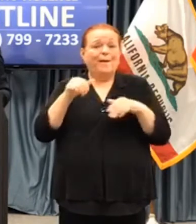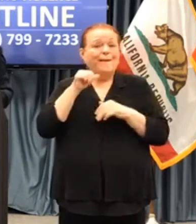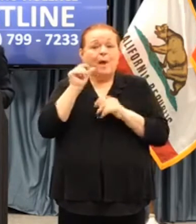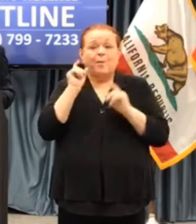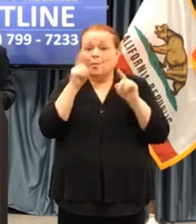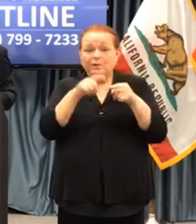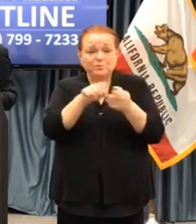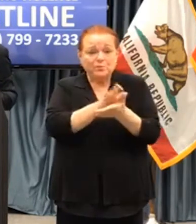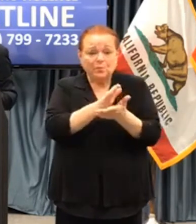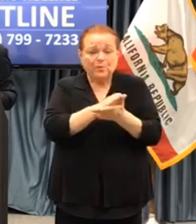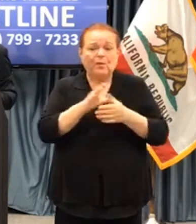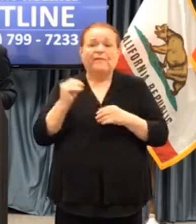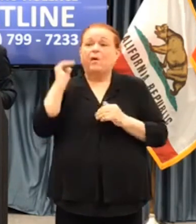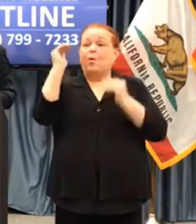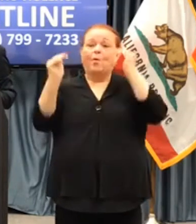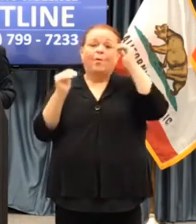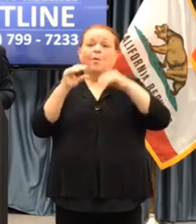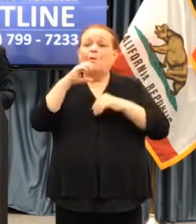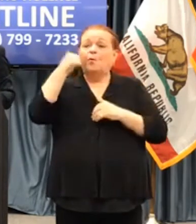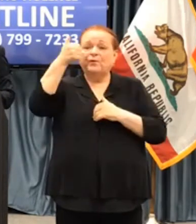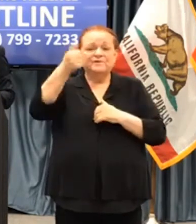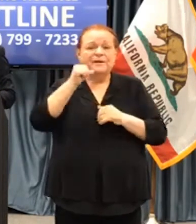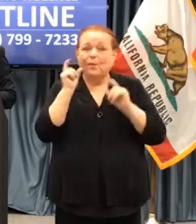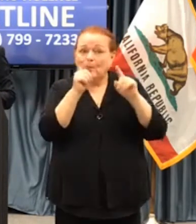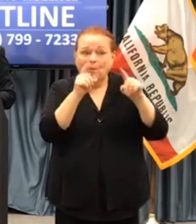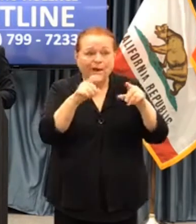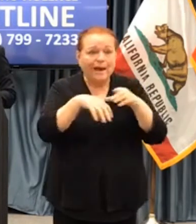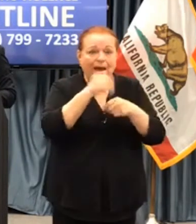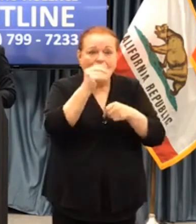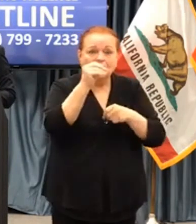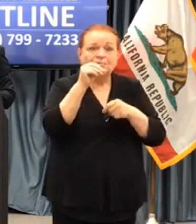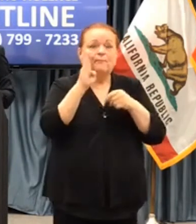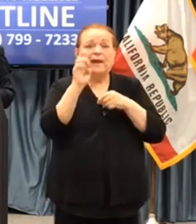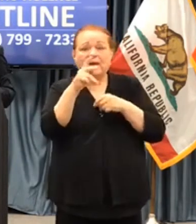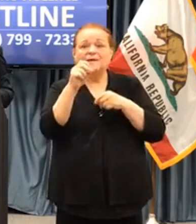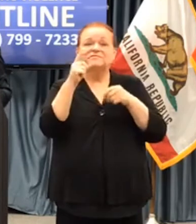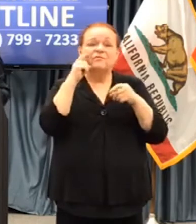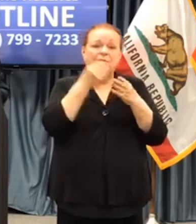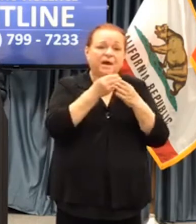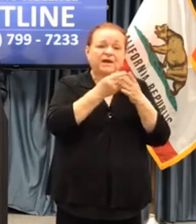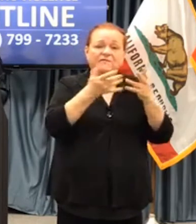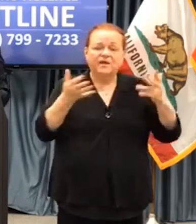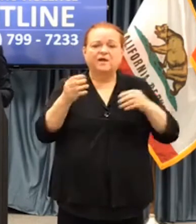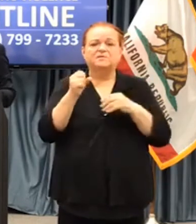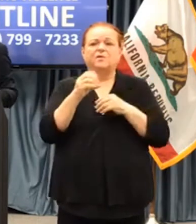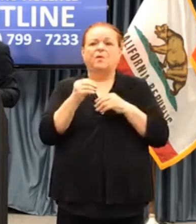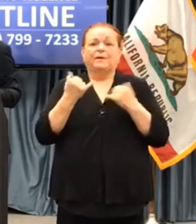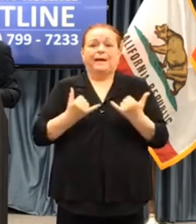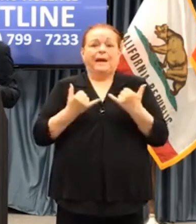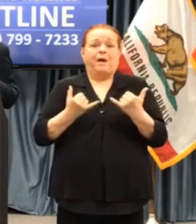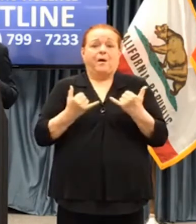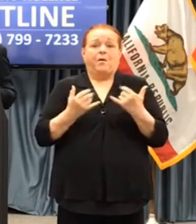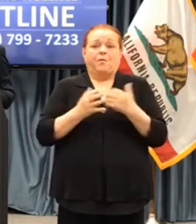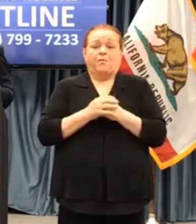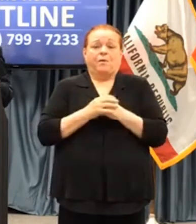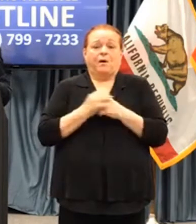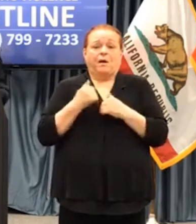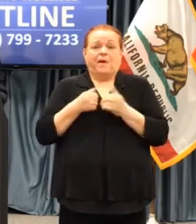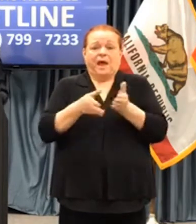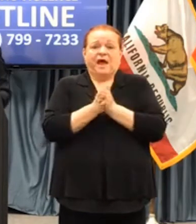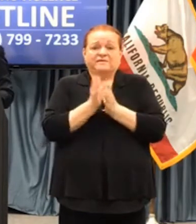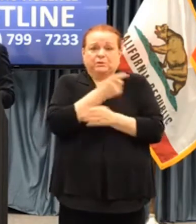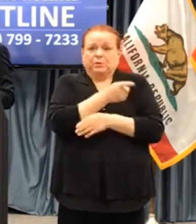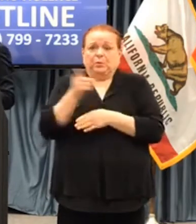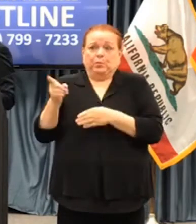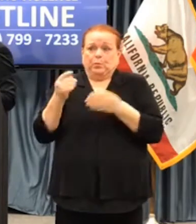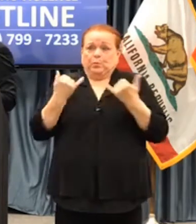only ones that are seeing these individuals in public places. So I'm asking you today as members of the public to report